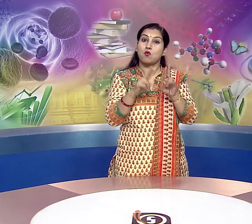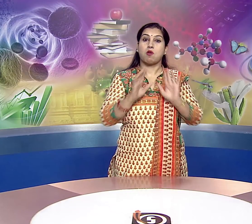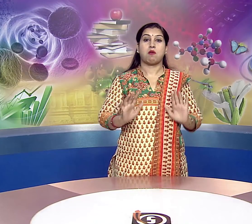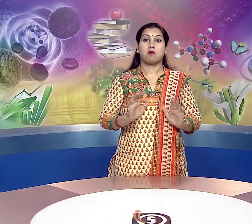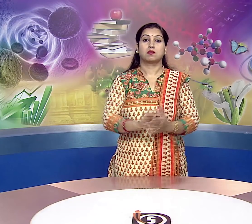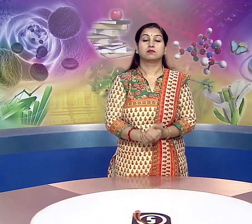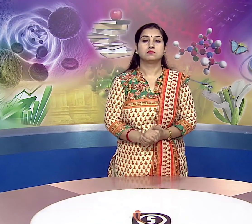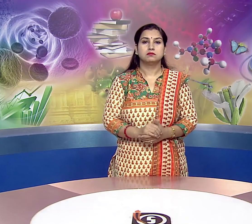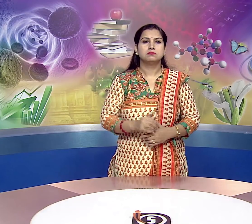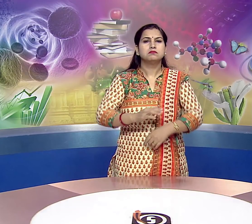After some time,